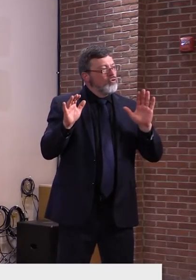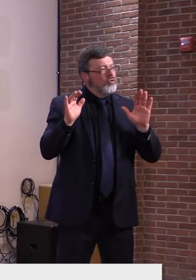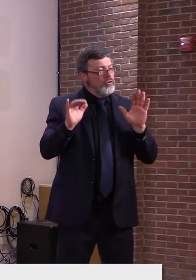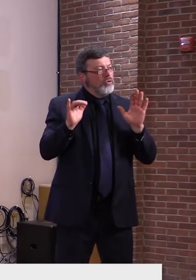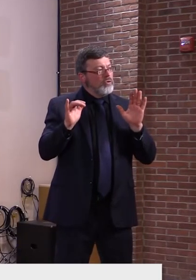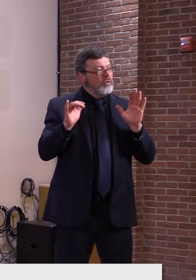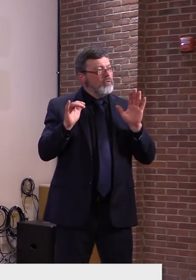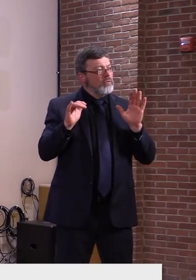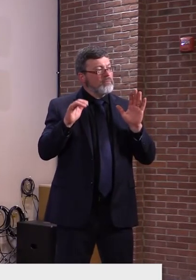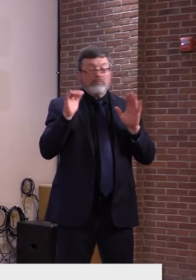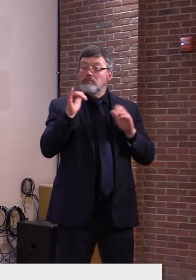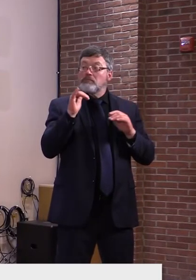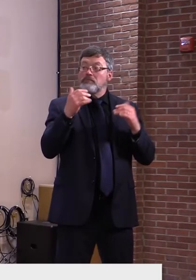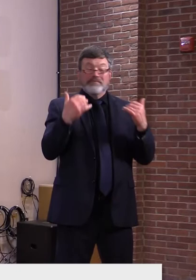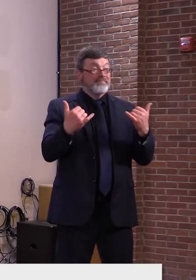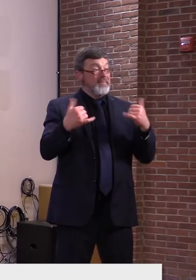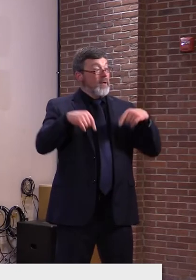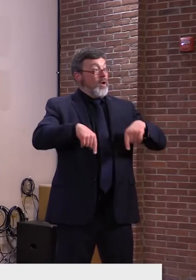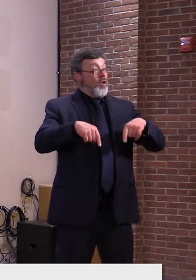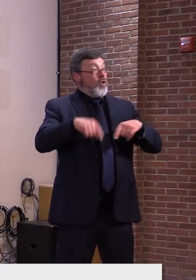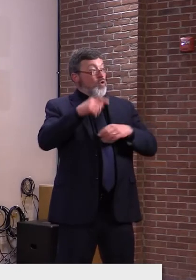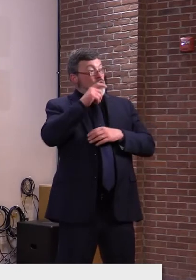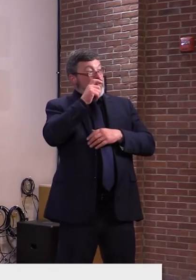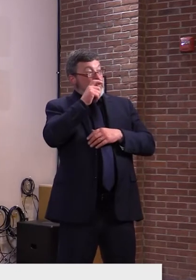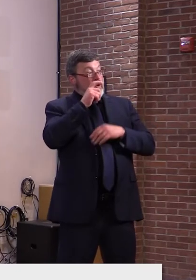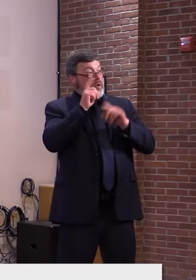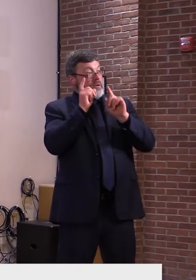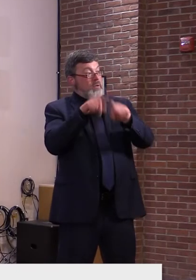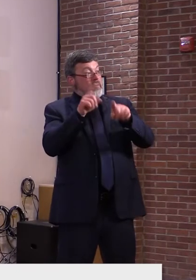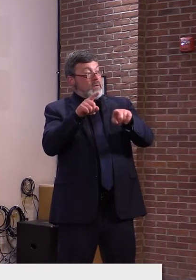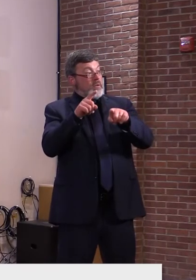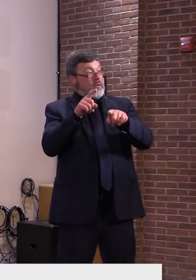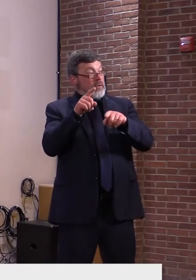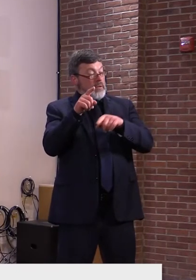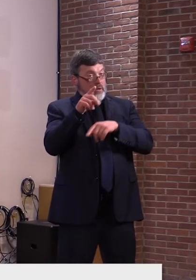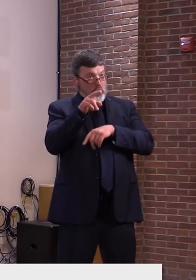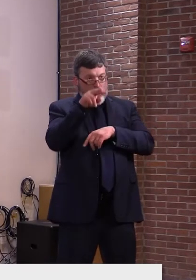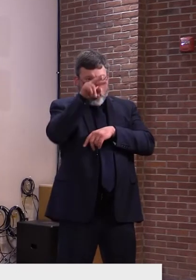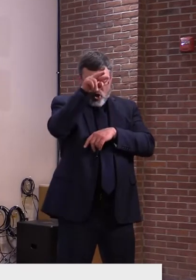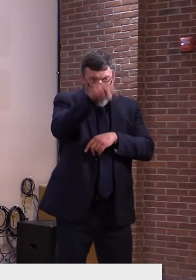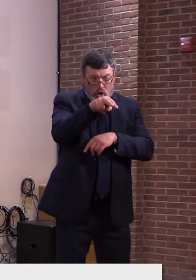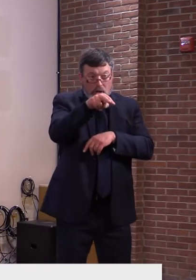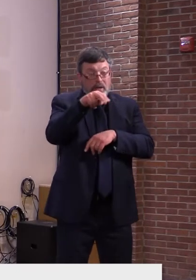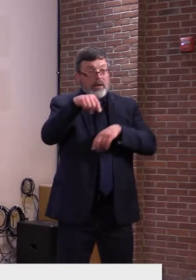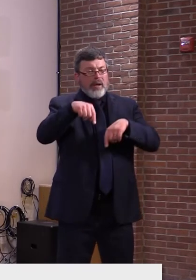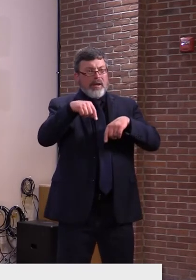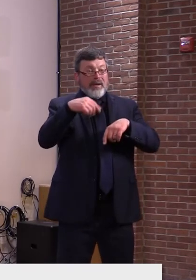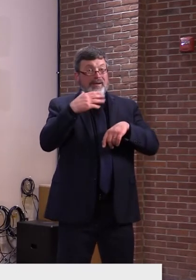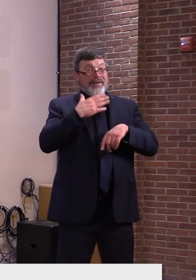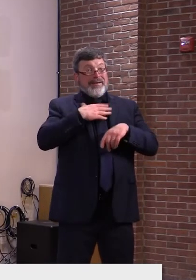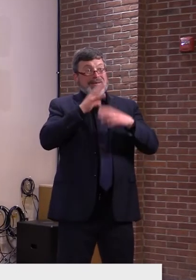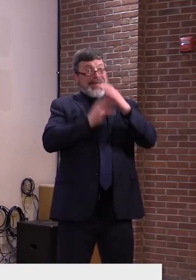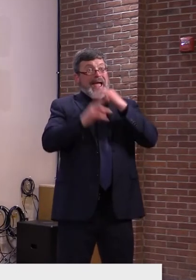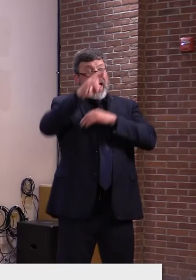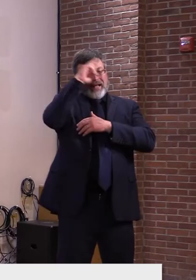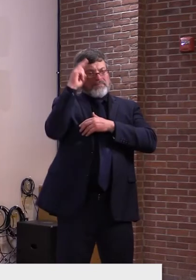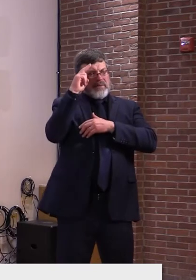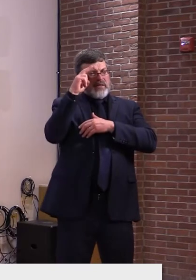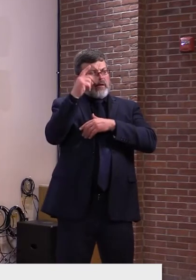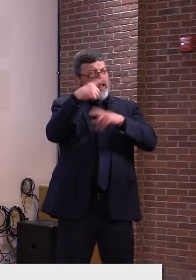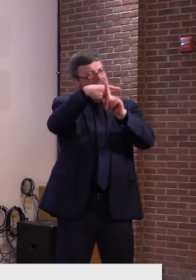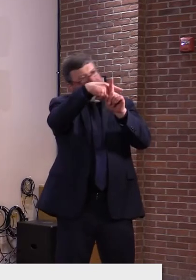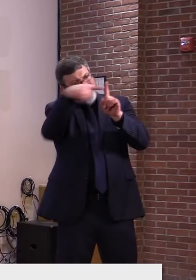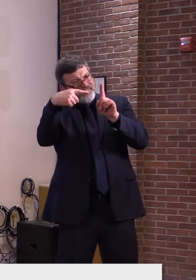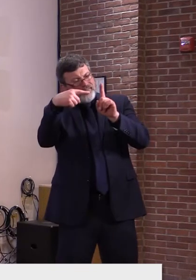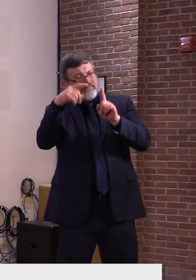it to the number of people in the hospital in New Hampshire, because that's the way they're doing it. They're not including those who just happen to